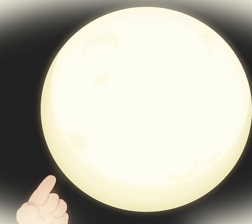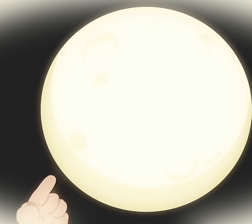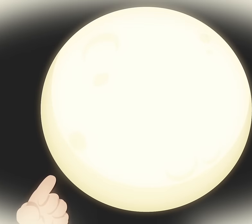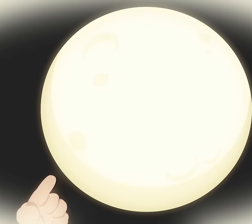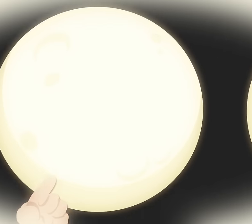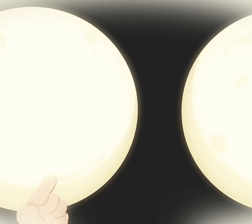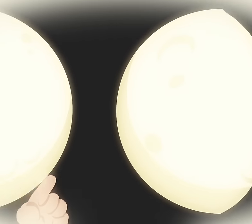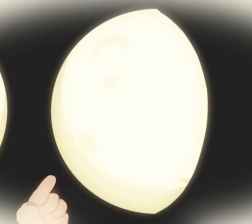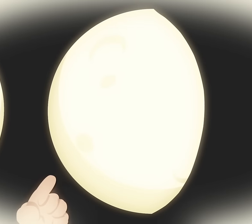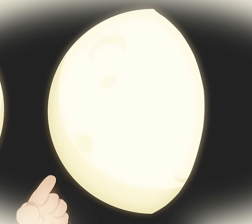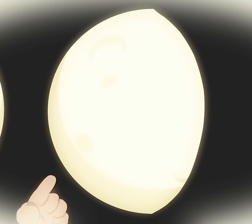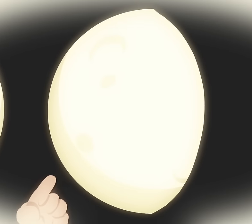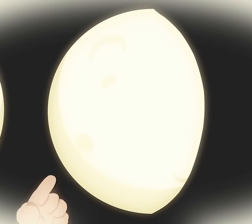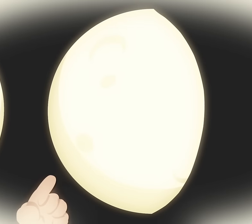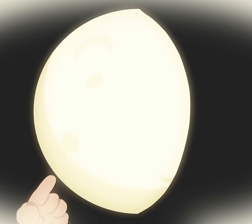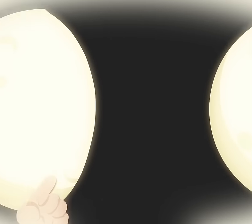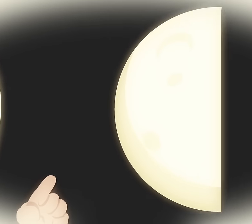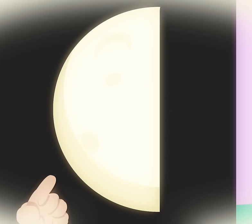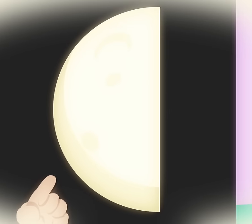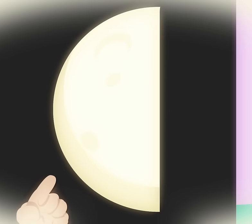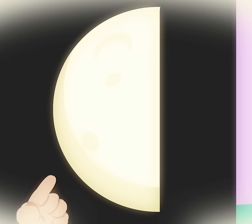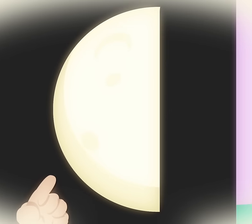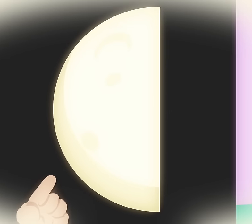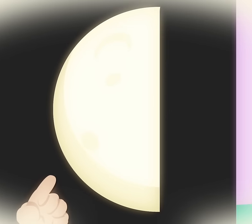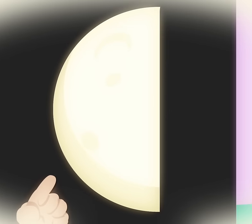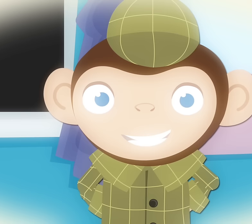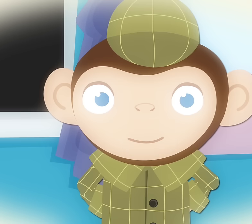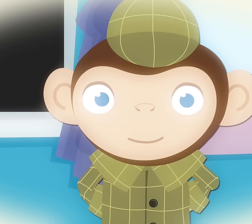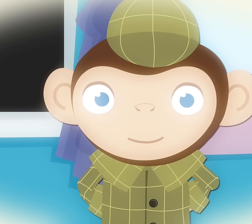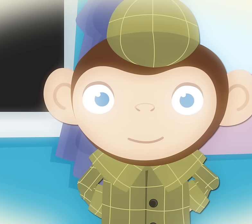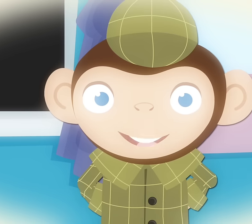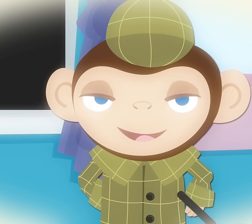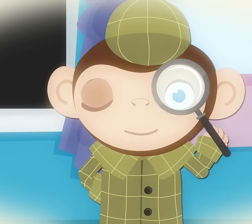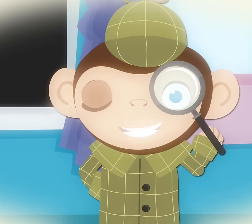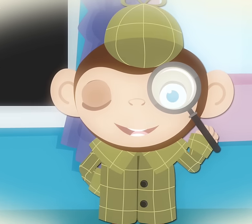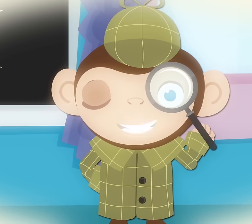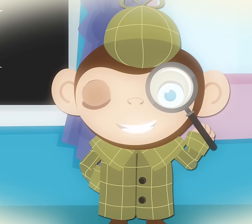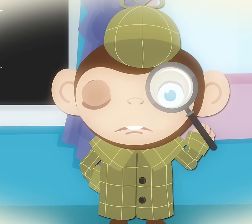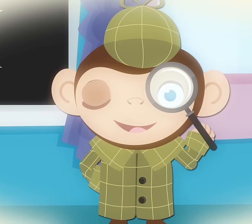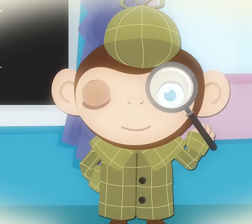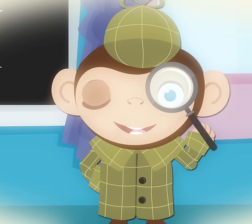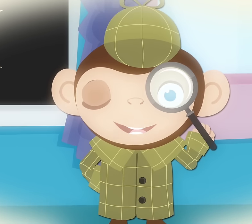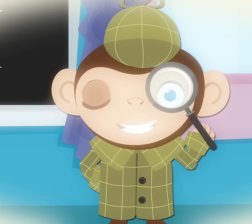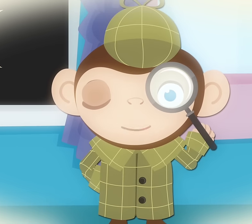was stealing the moon. But when he learned more about the moon, he discovered the moon phases